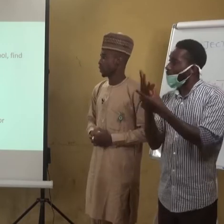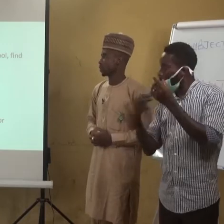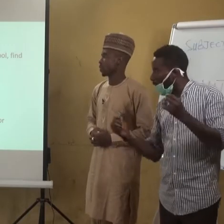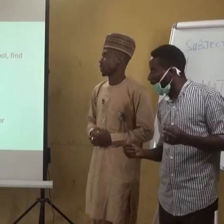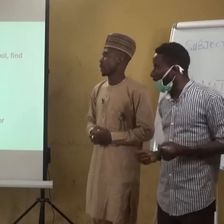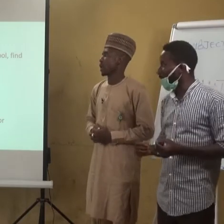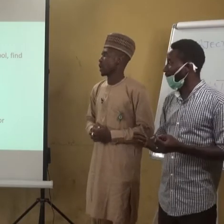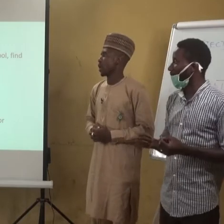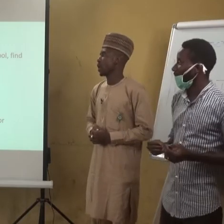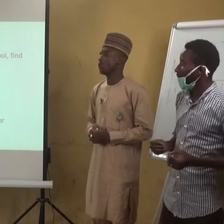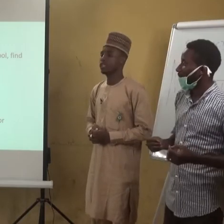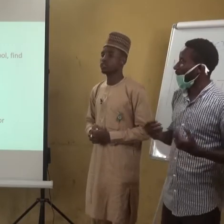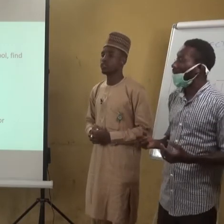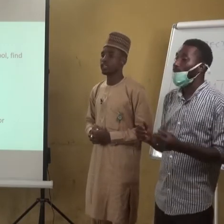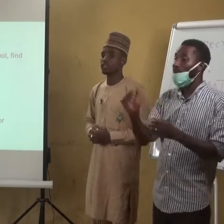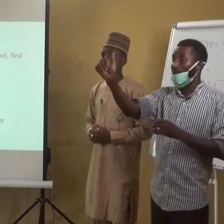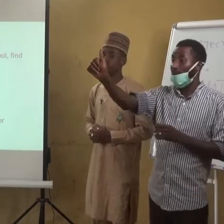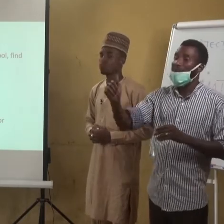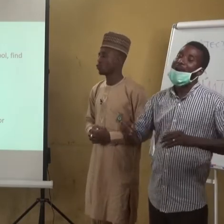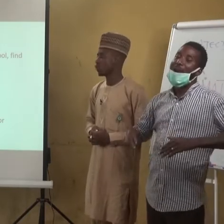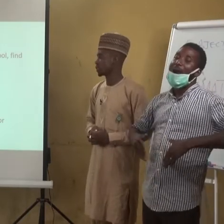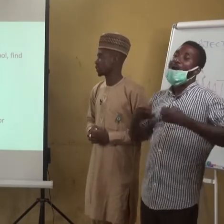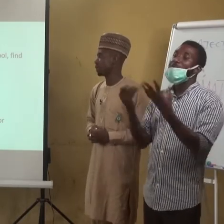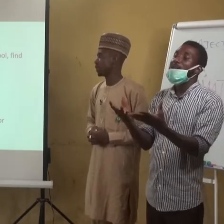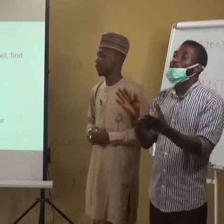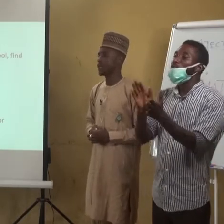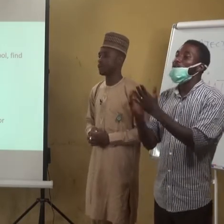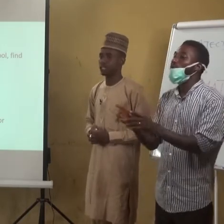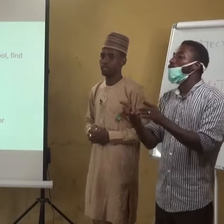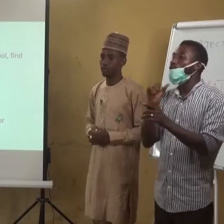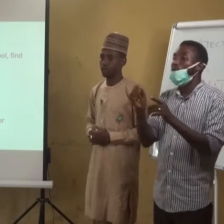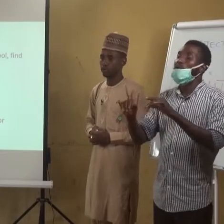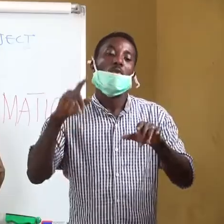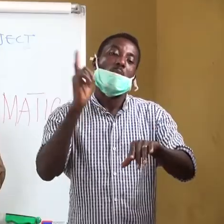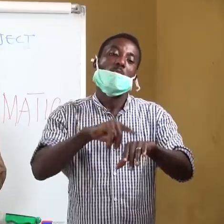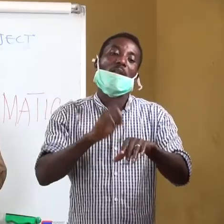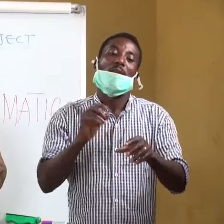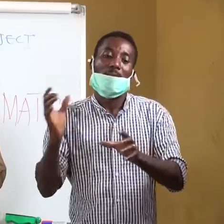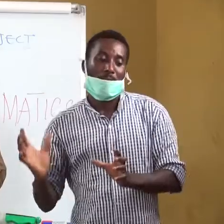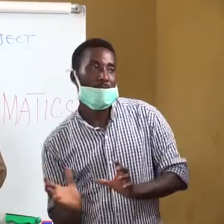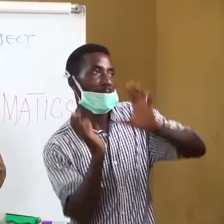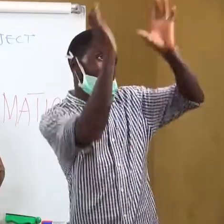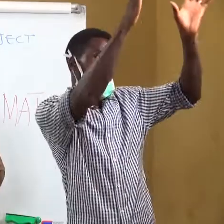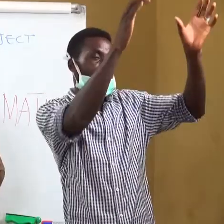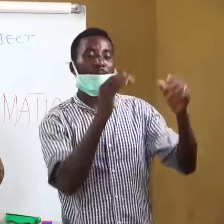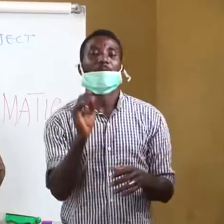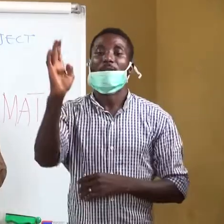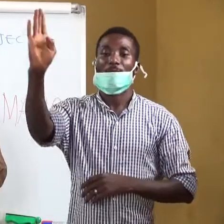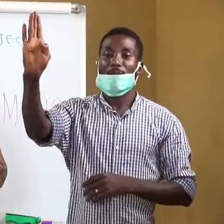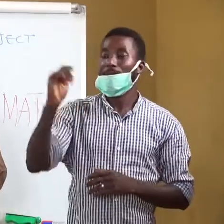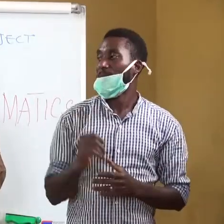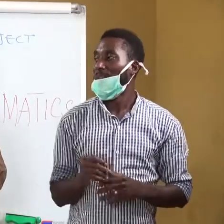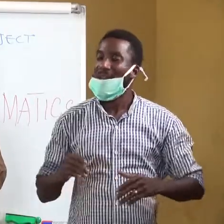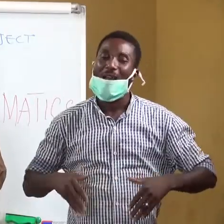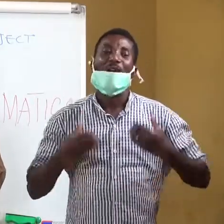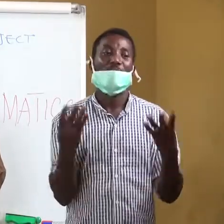Question A, how many students do not play basketball? B,